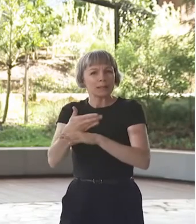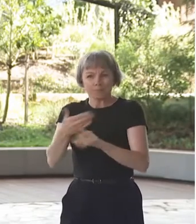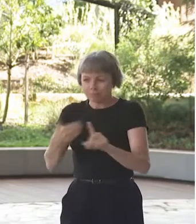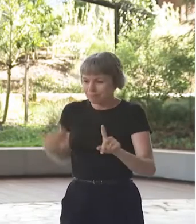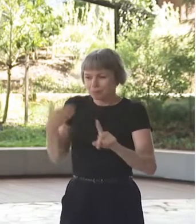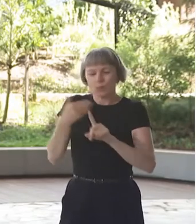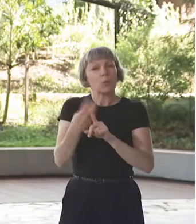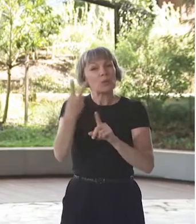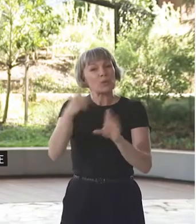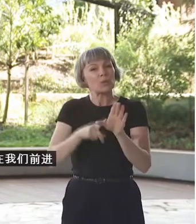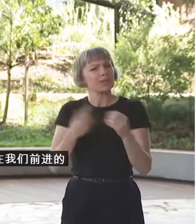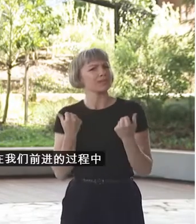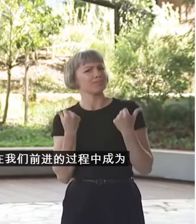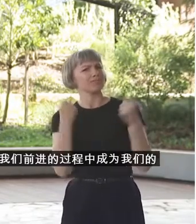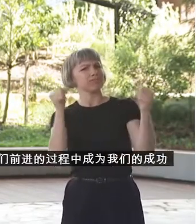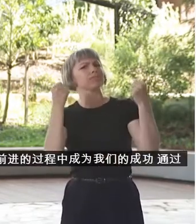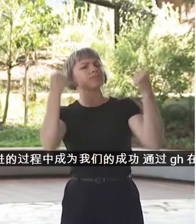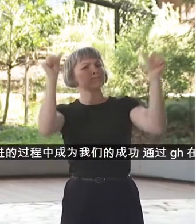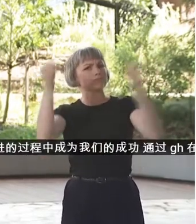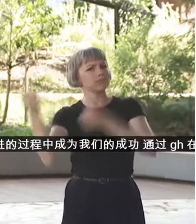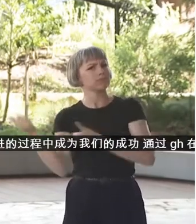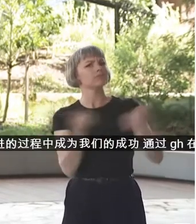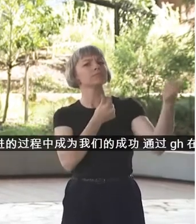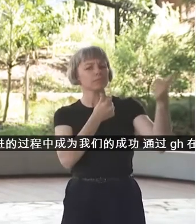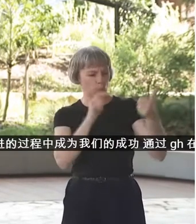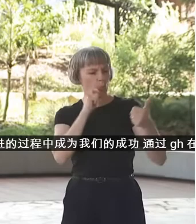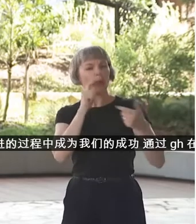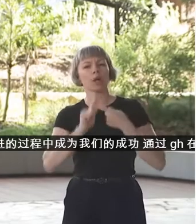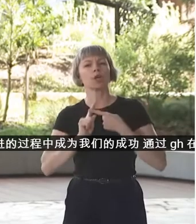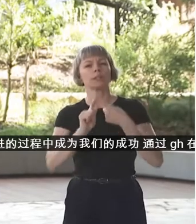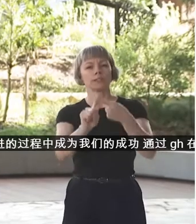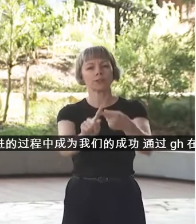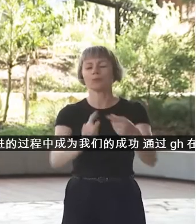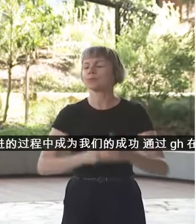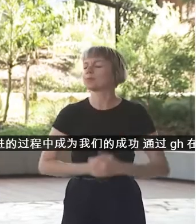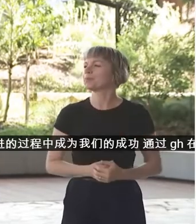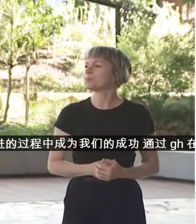last 2 years, and it will be our success as we move through the next 12 months.